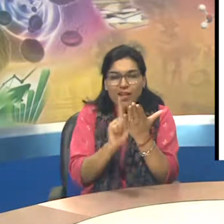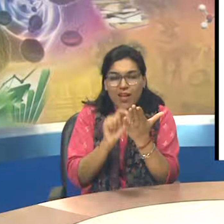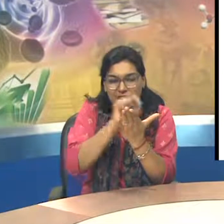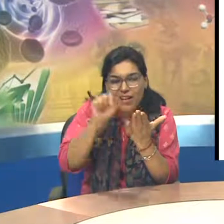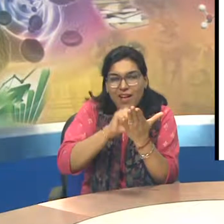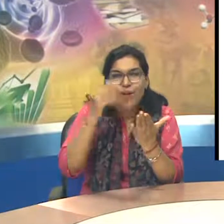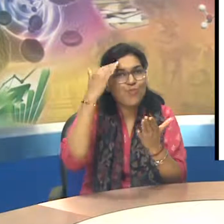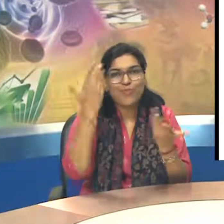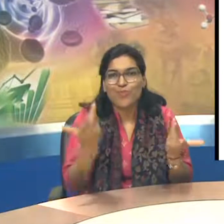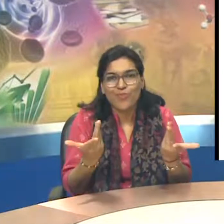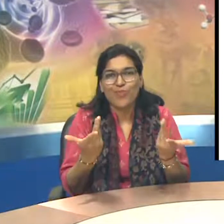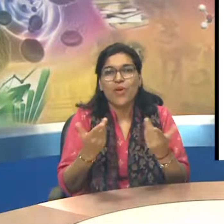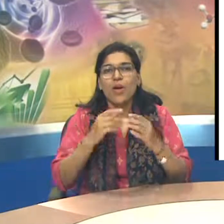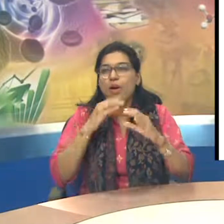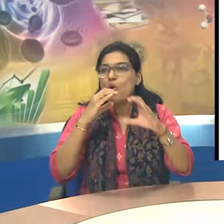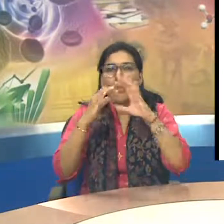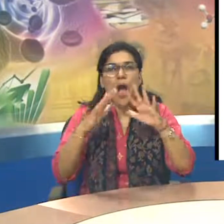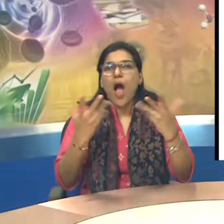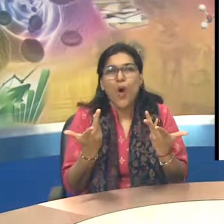written symbol.